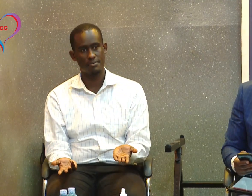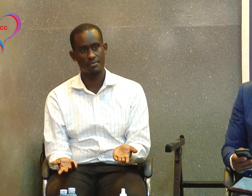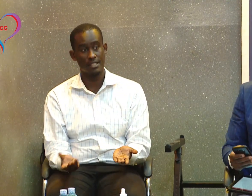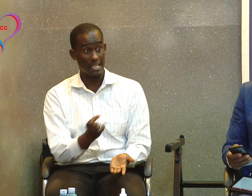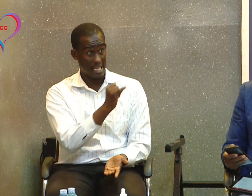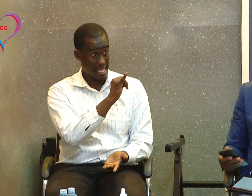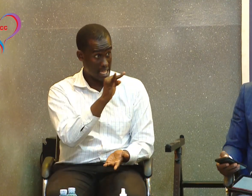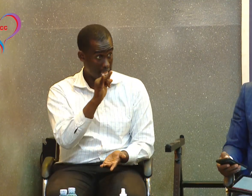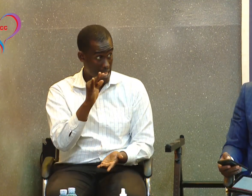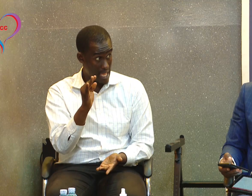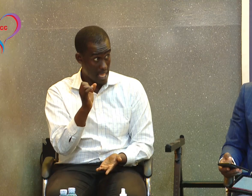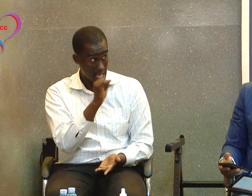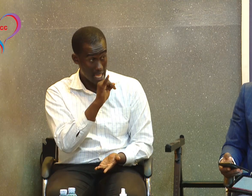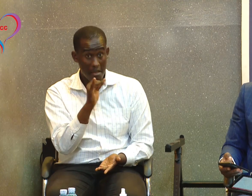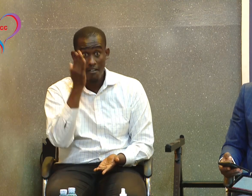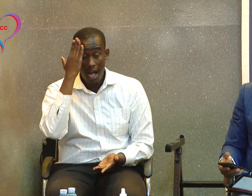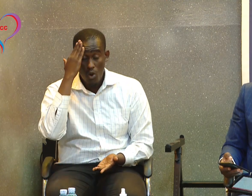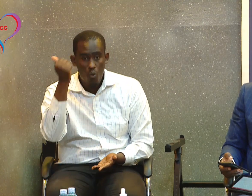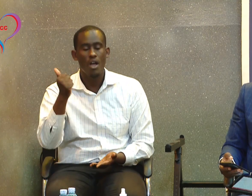If I know that I'm supposed to be on lunch